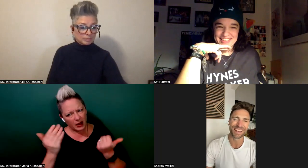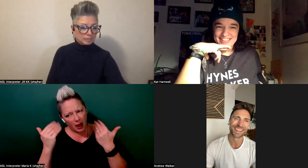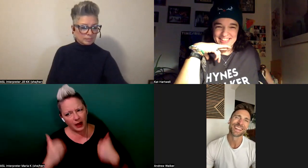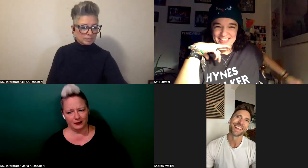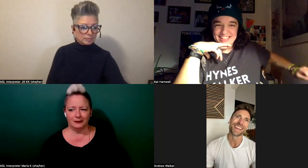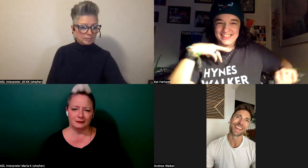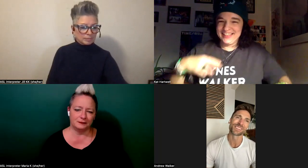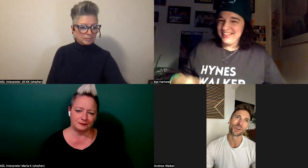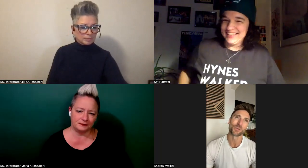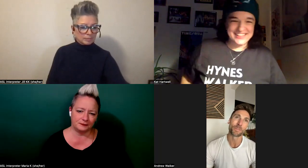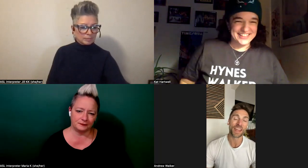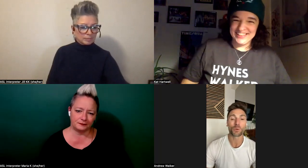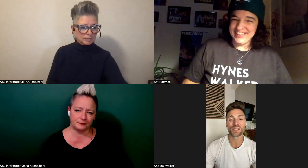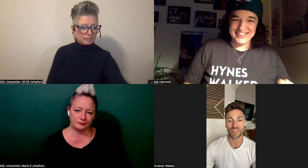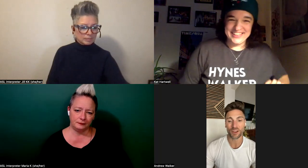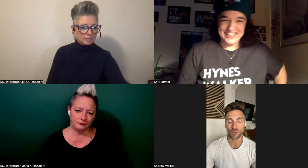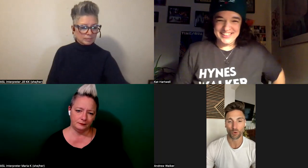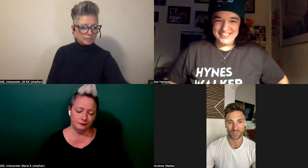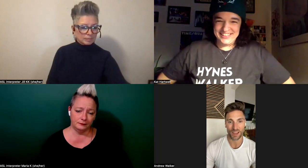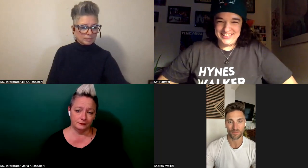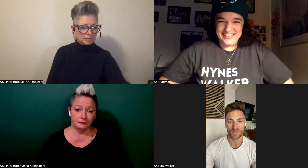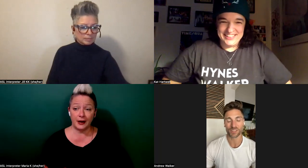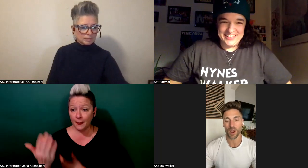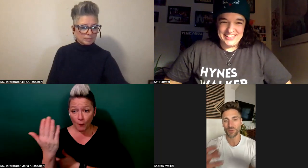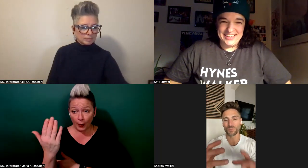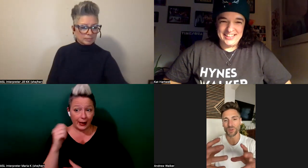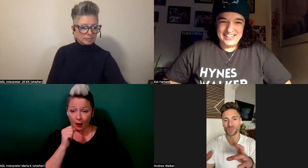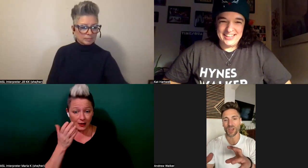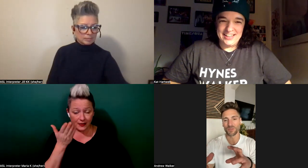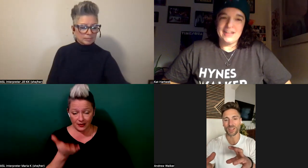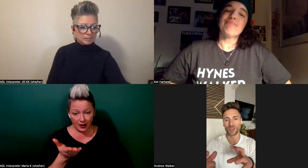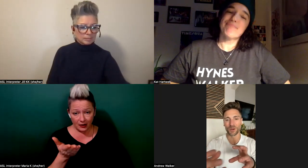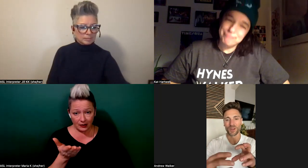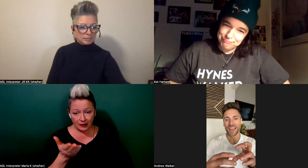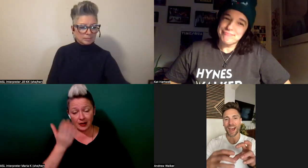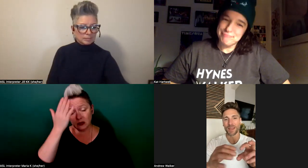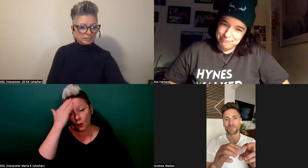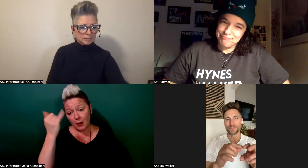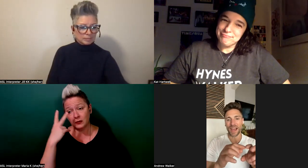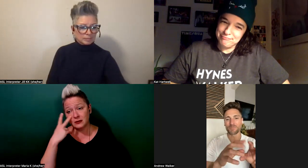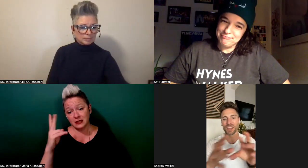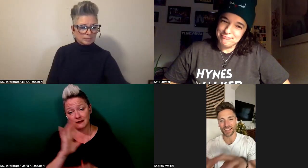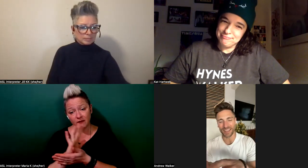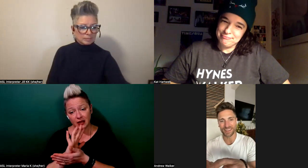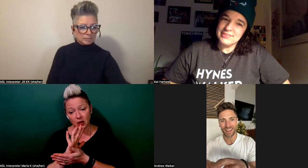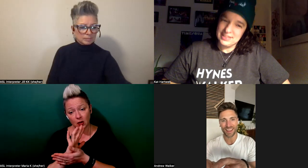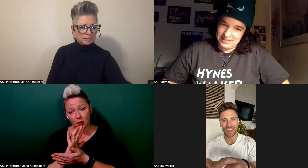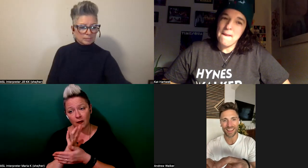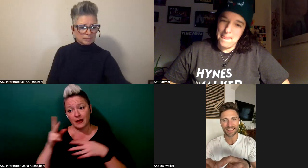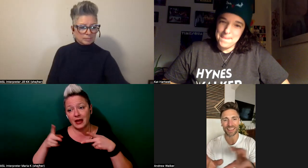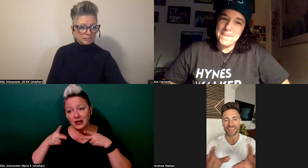And so I wasn't there in the morning time. That's why when you saw the video, I'm cut